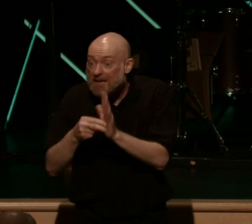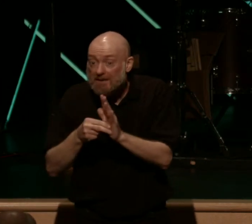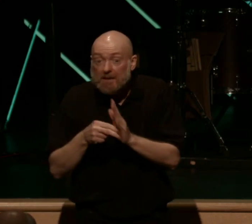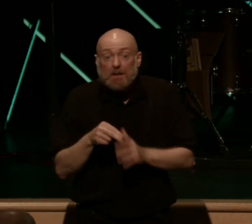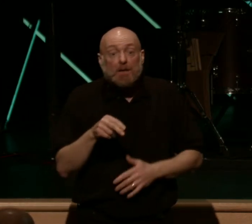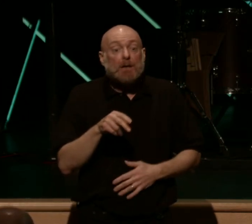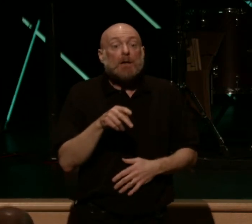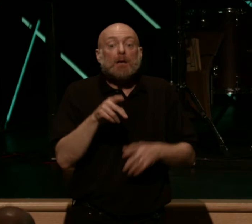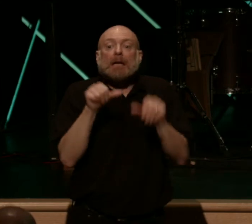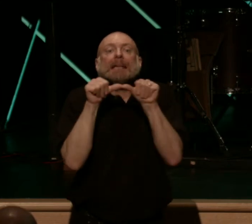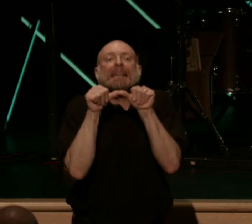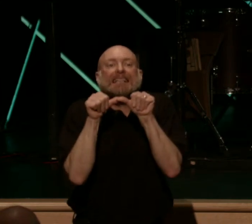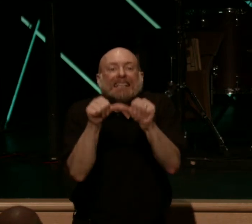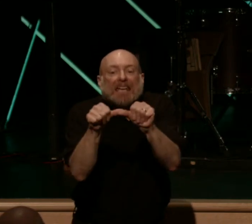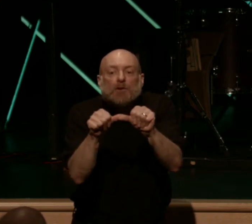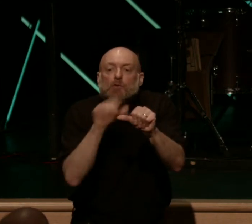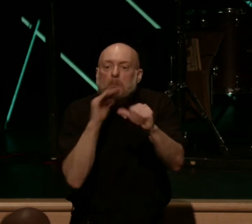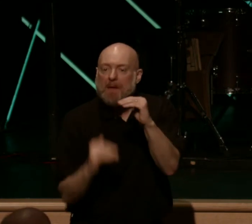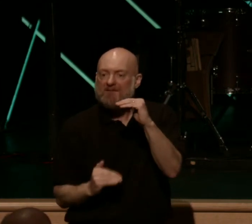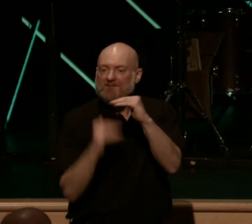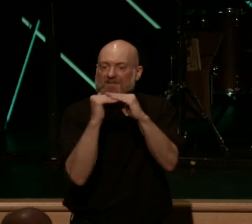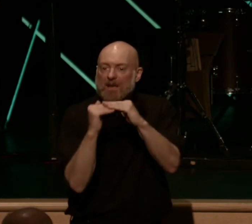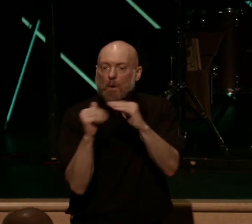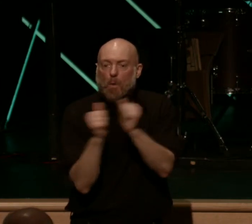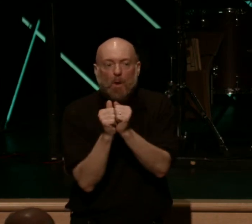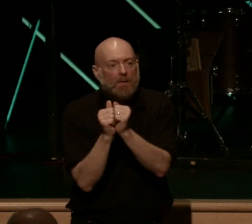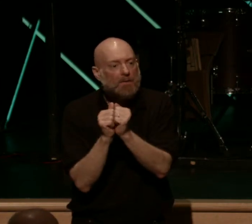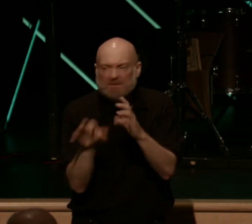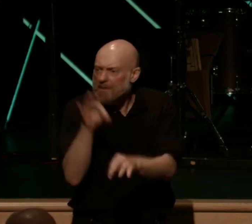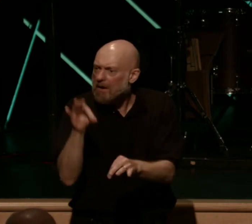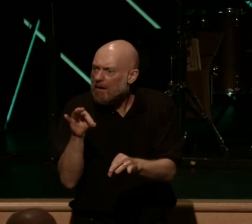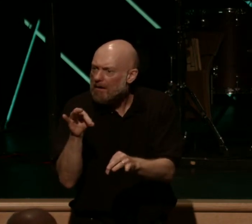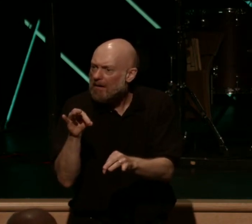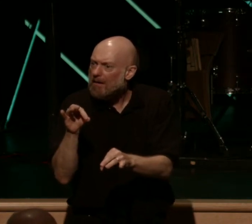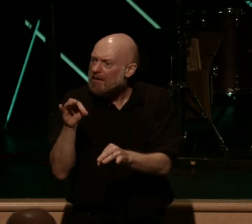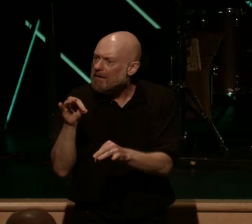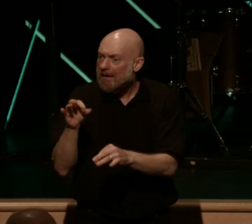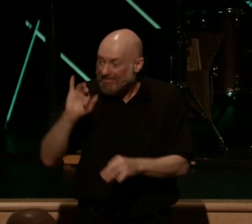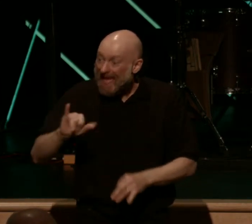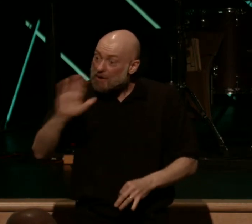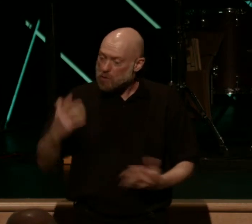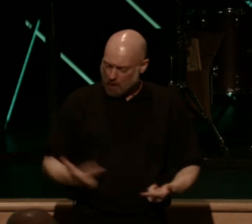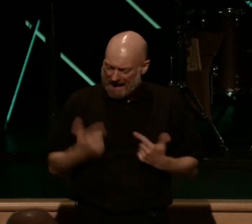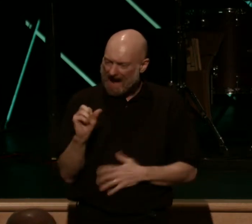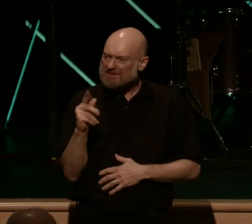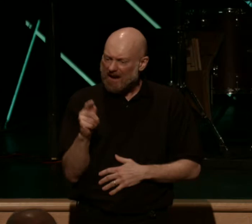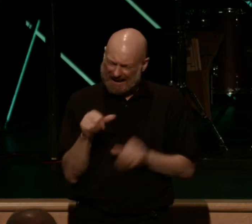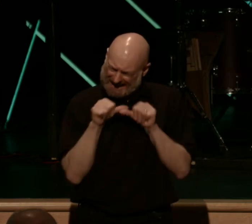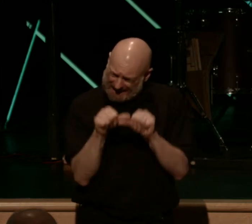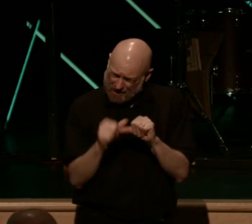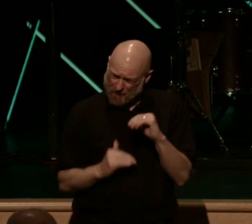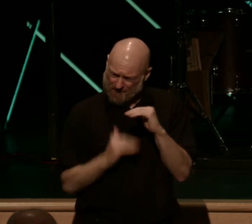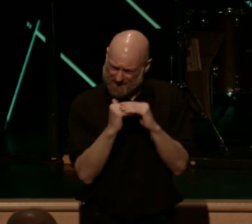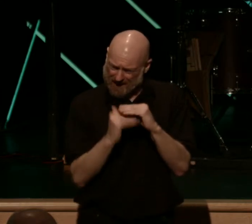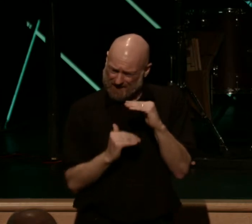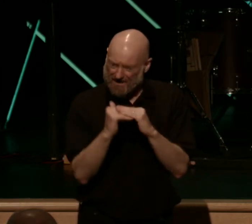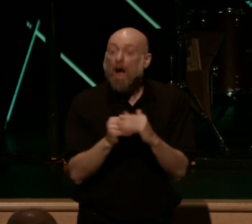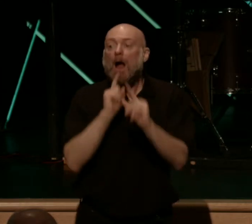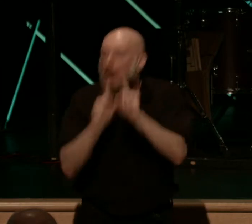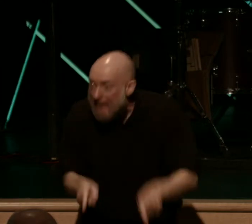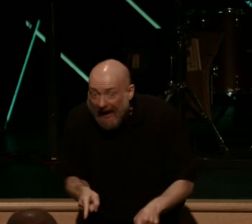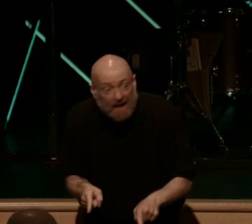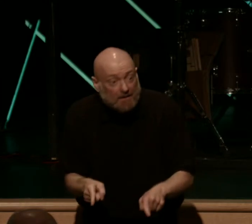means keep on being filled with the Spirit. Make this your lifestyle. Keep being filled with the Spirit. It's a